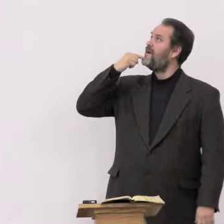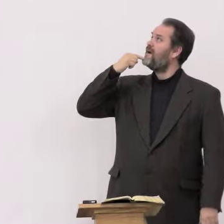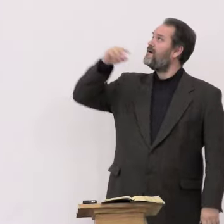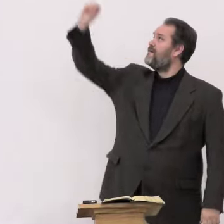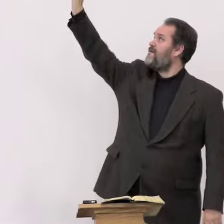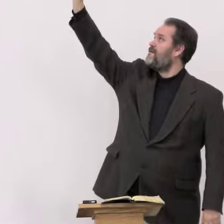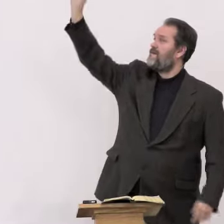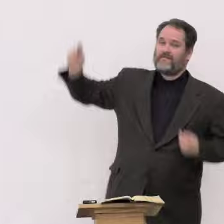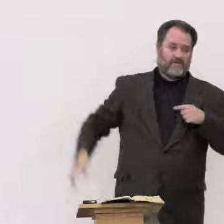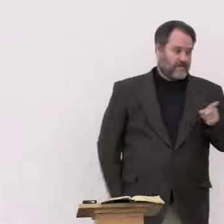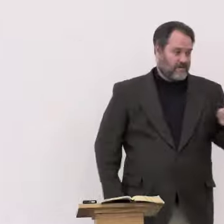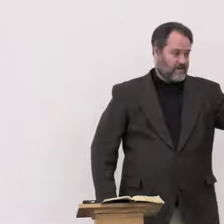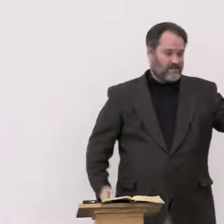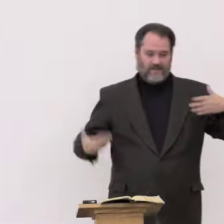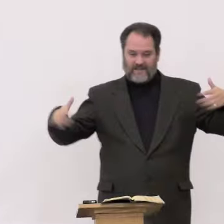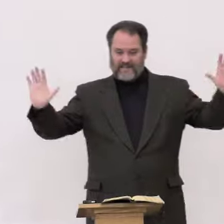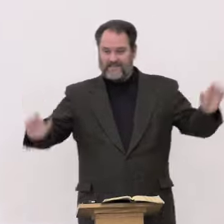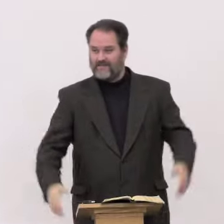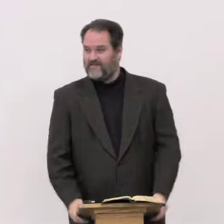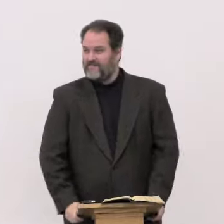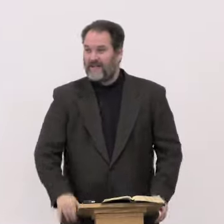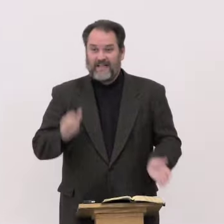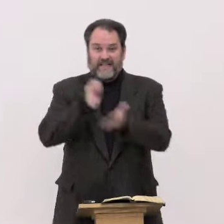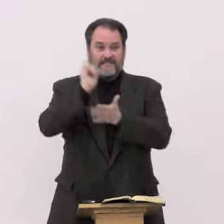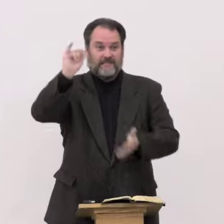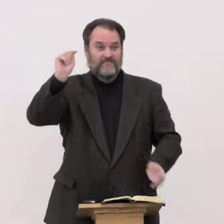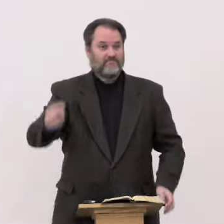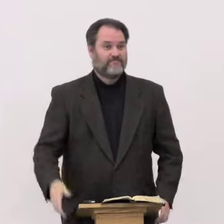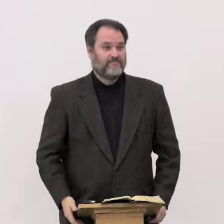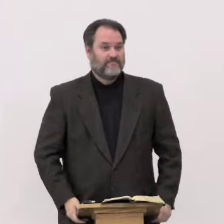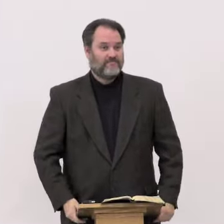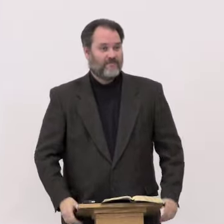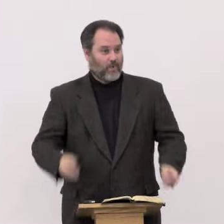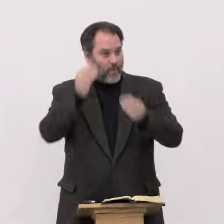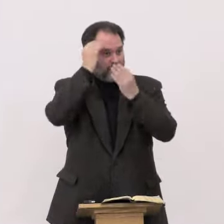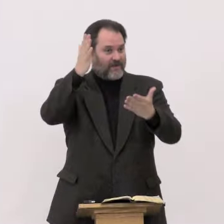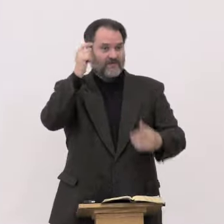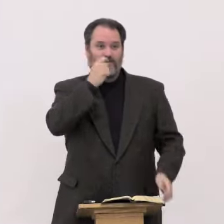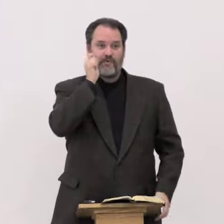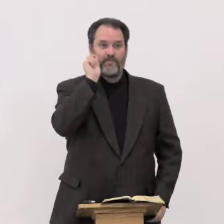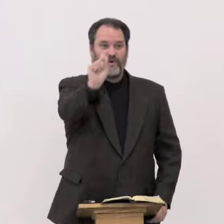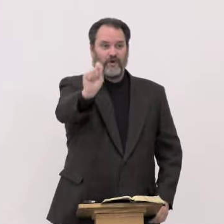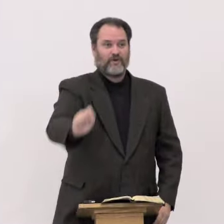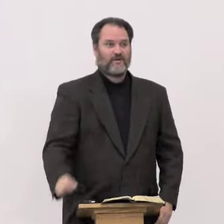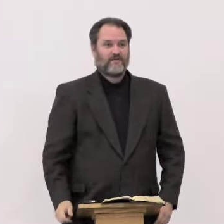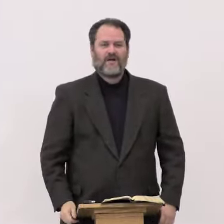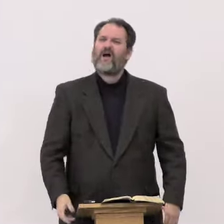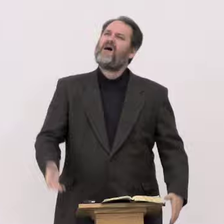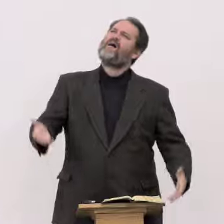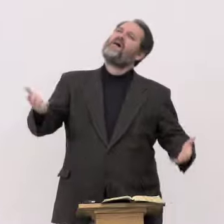that. What He says you do it. That's it. You don't ask, what would you do?